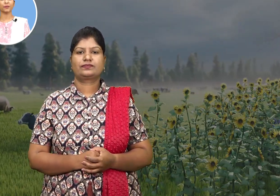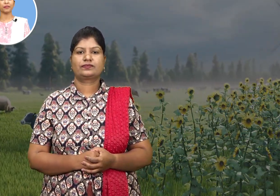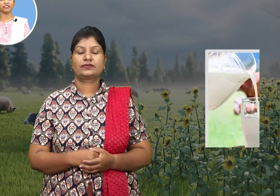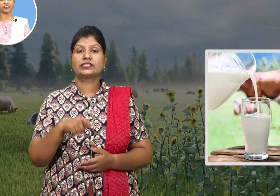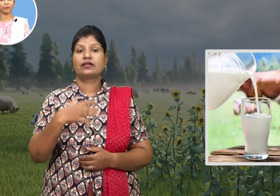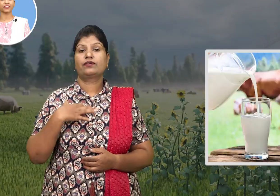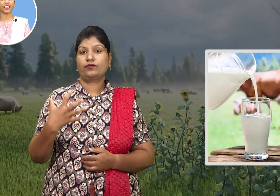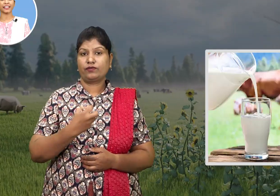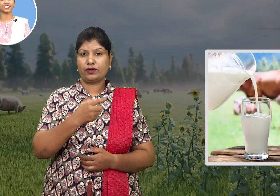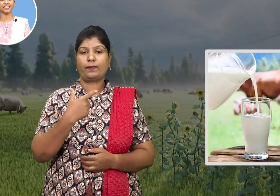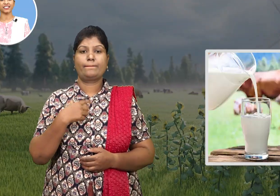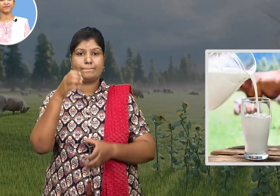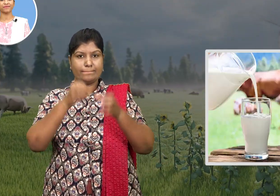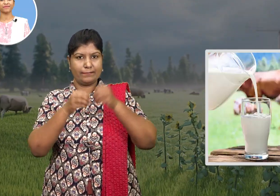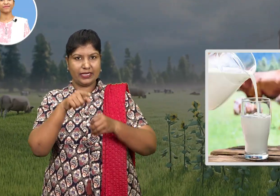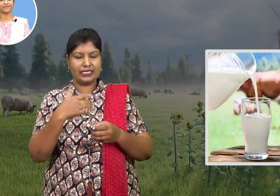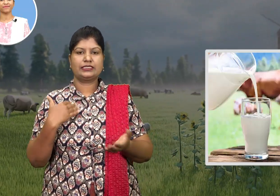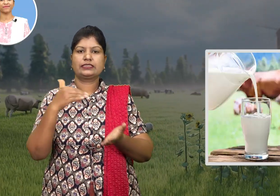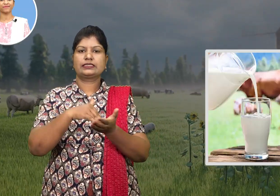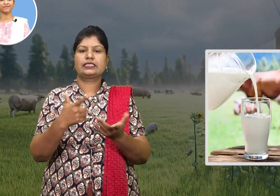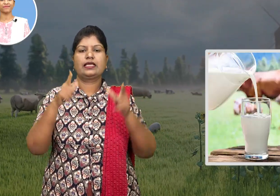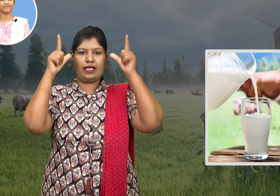We get milk from cattle.